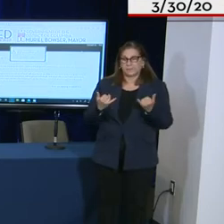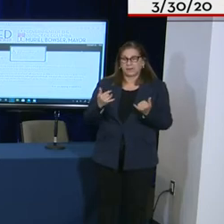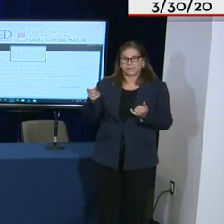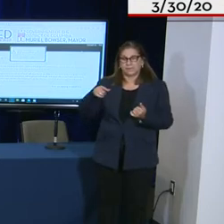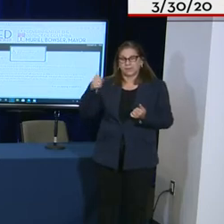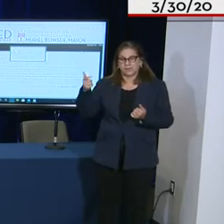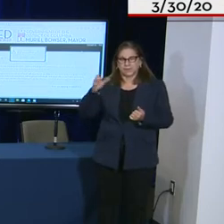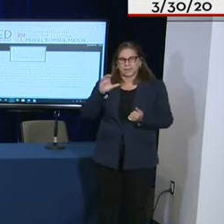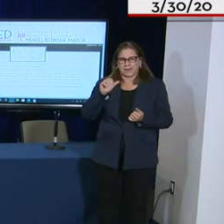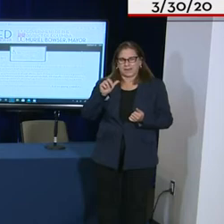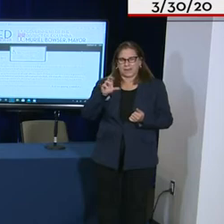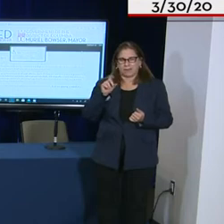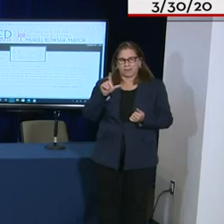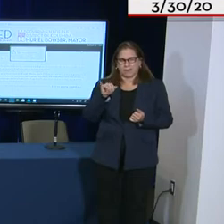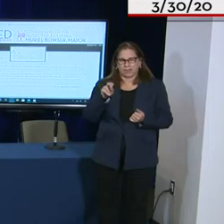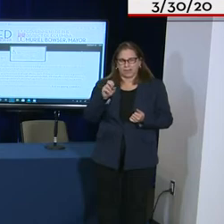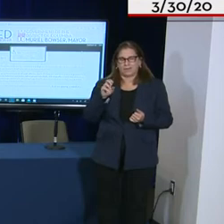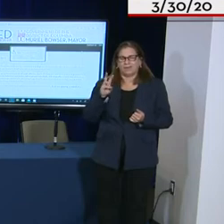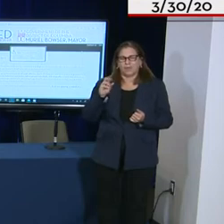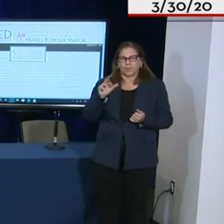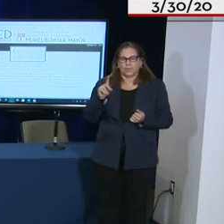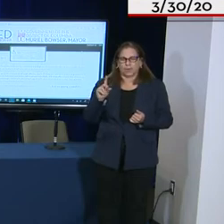now live. Good afternoon, Caroline.